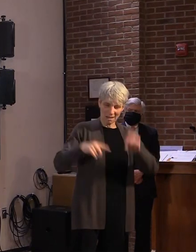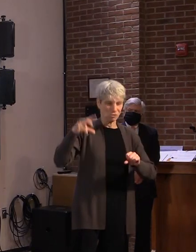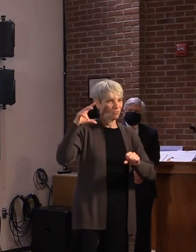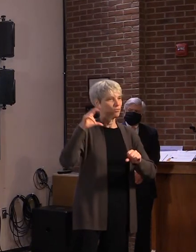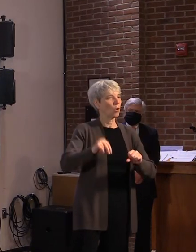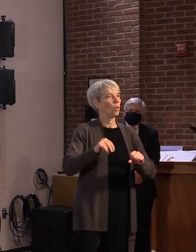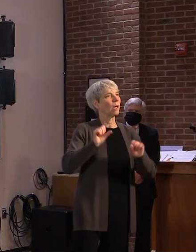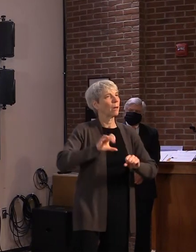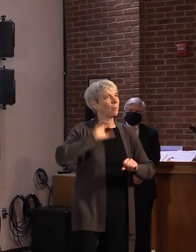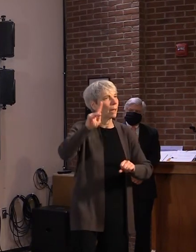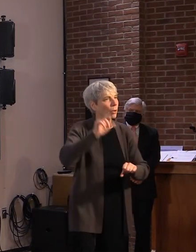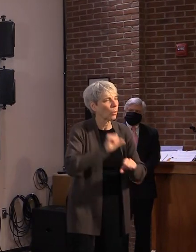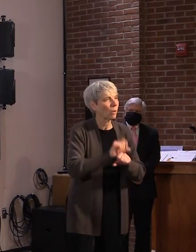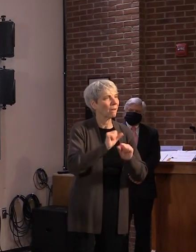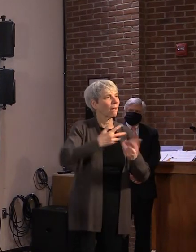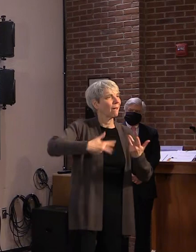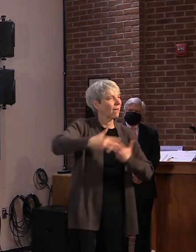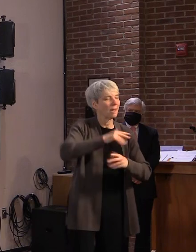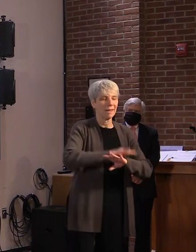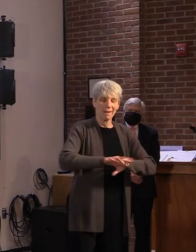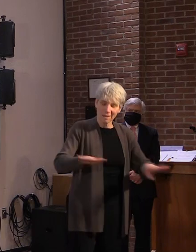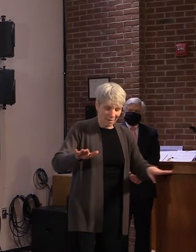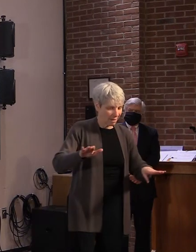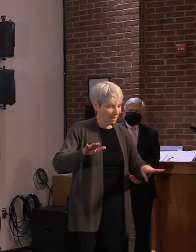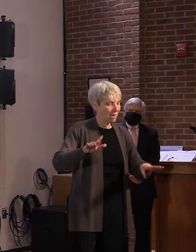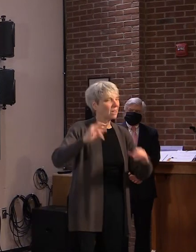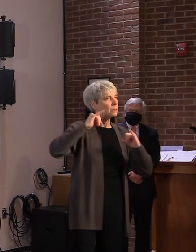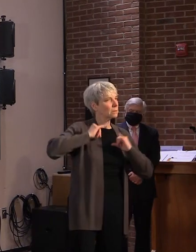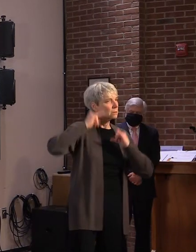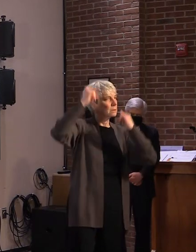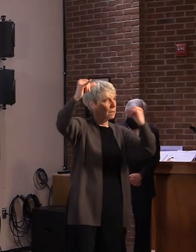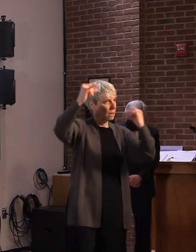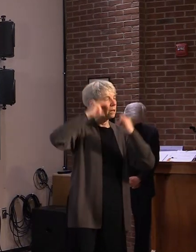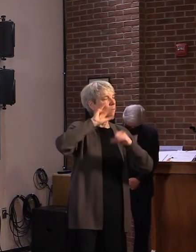And in this respect, they're actually echoing national guidance.